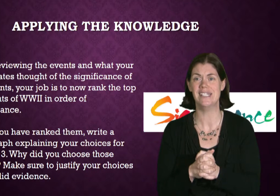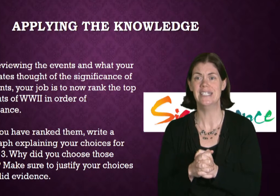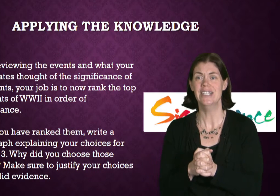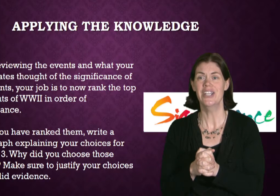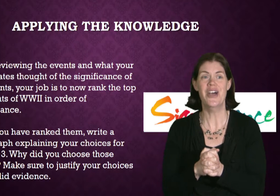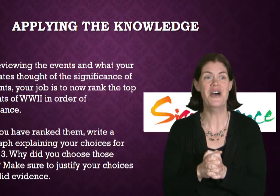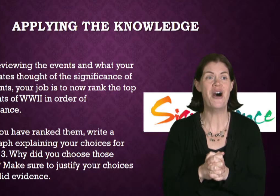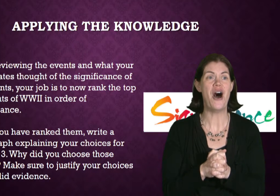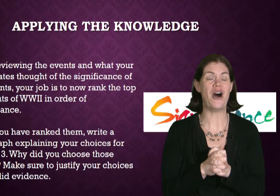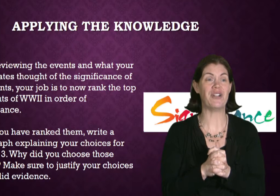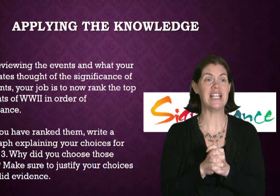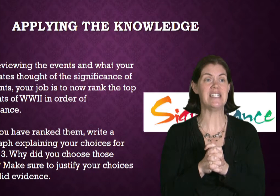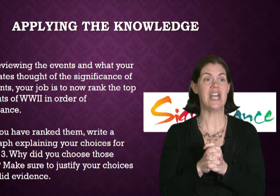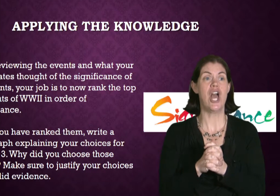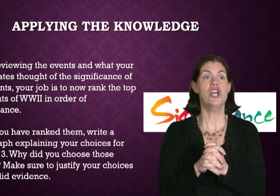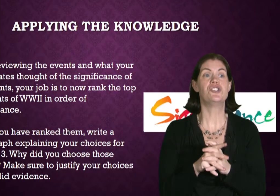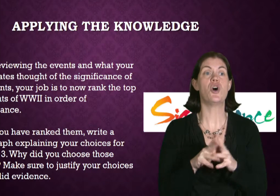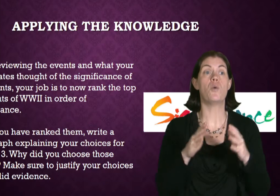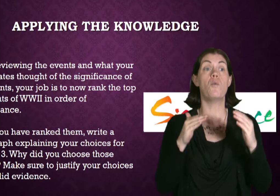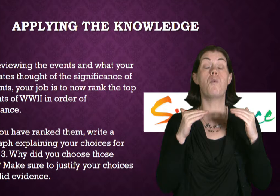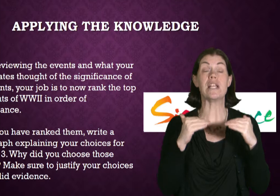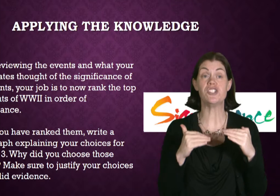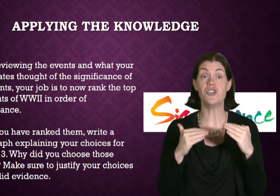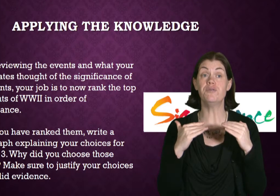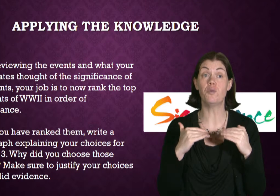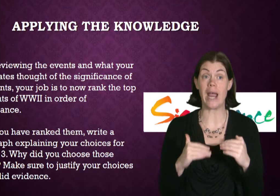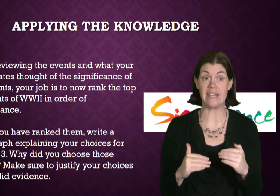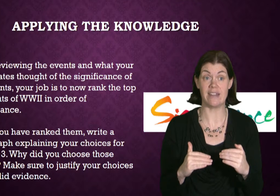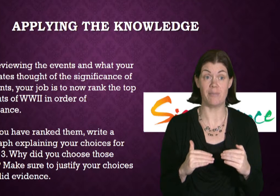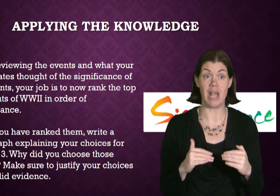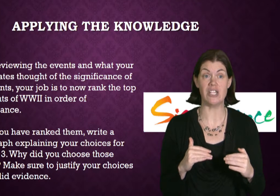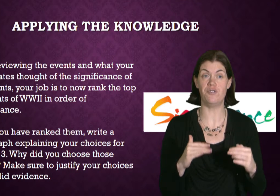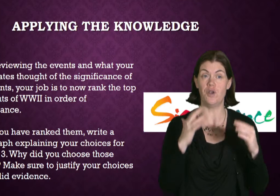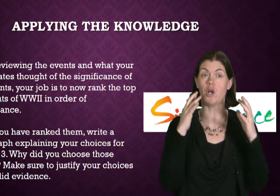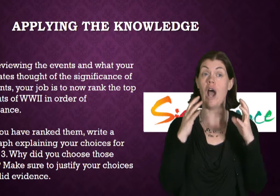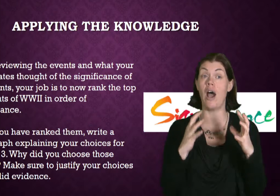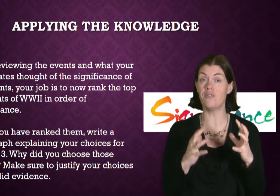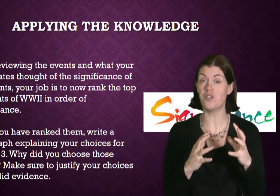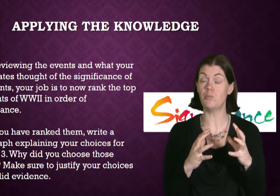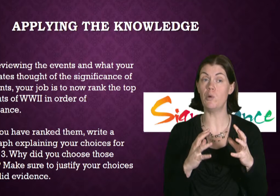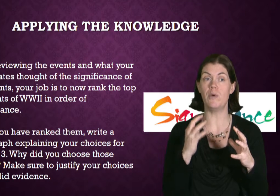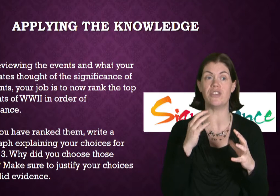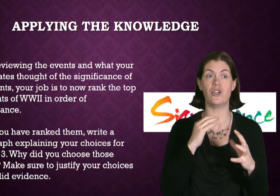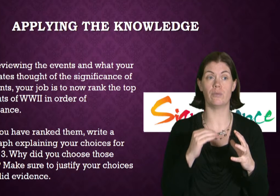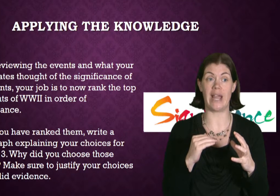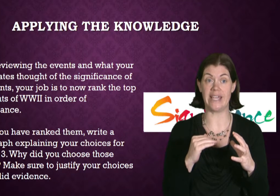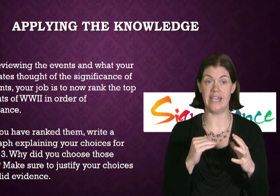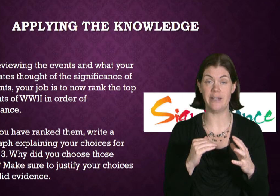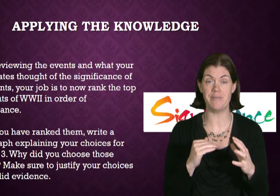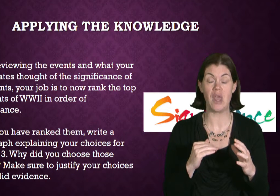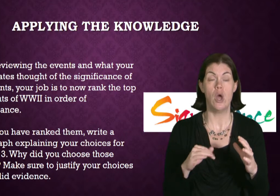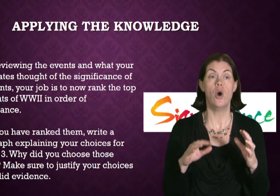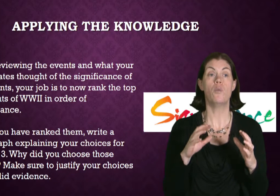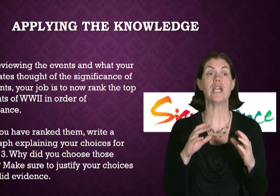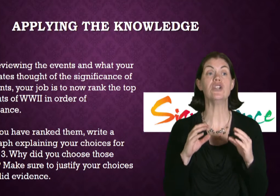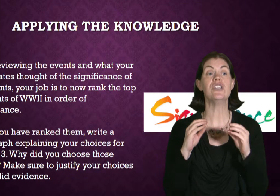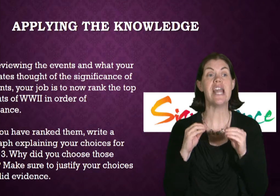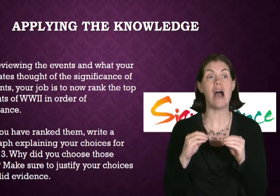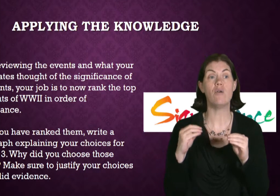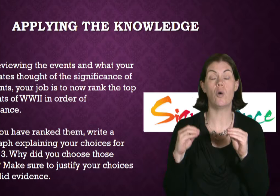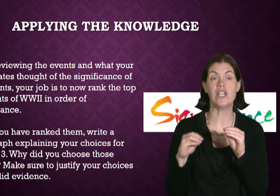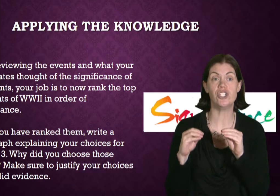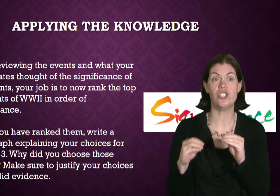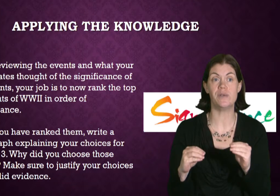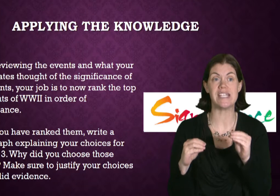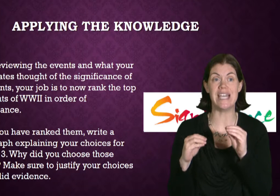know. All right, so once you've ranked them and you feel comfortable with your ranking, what you're